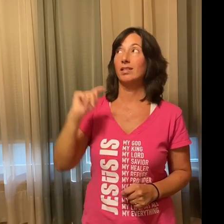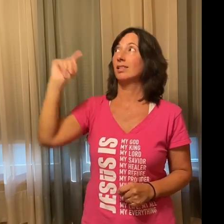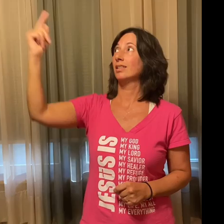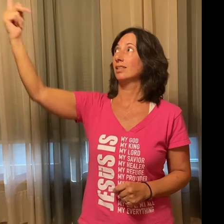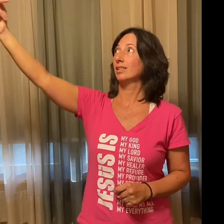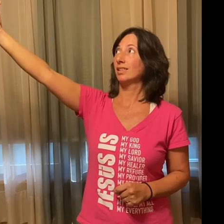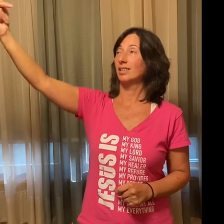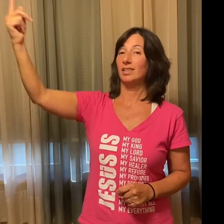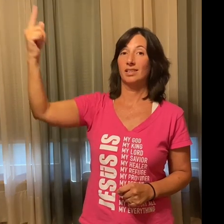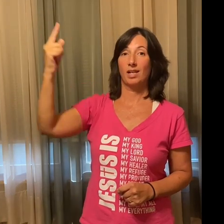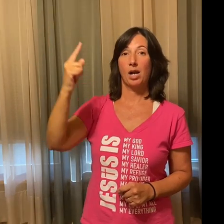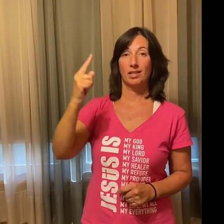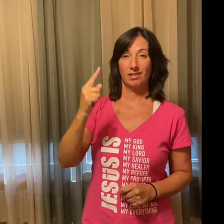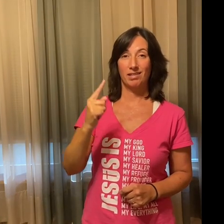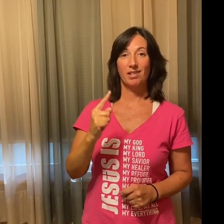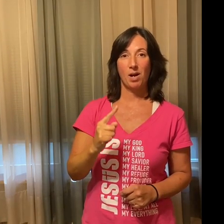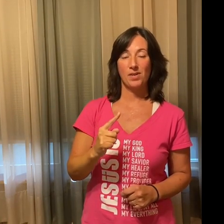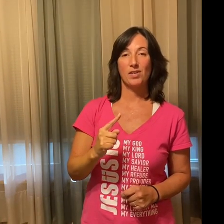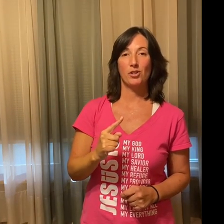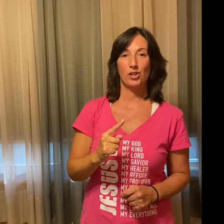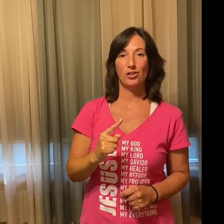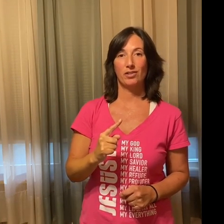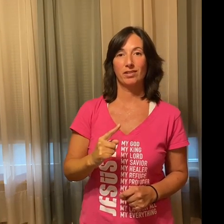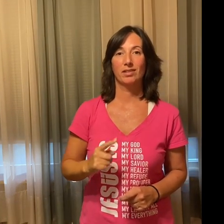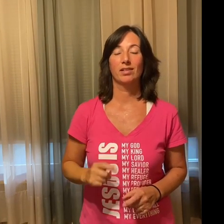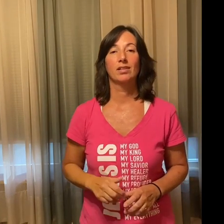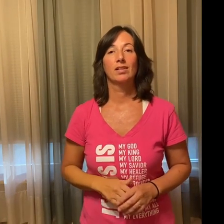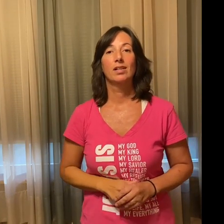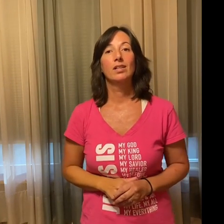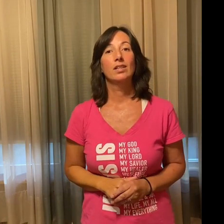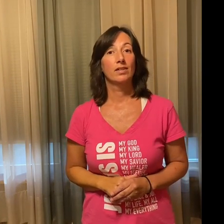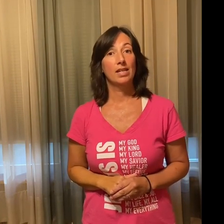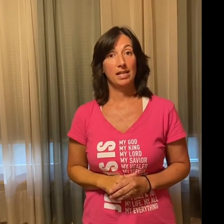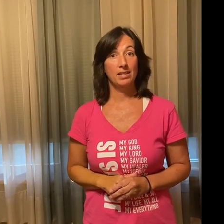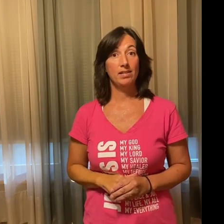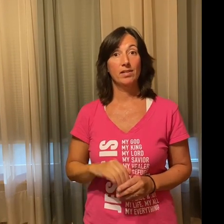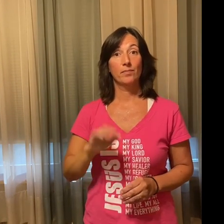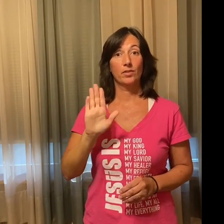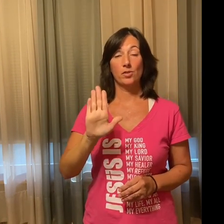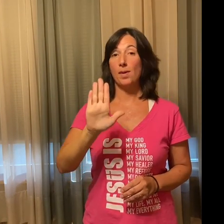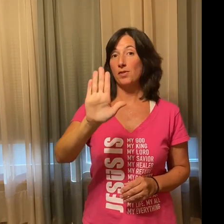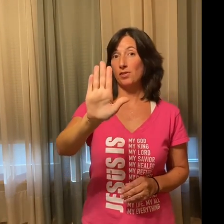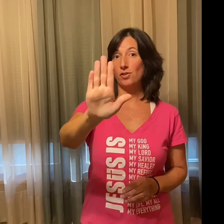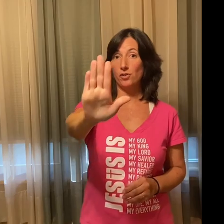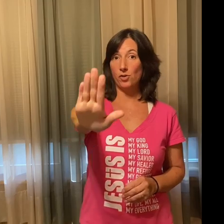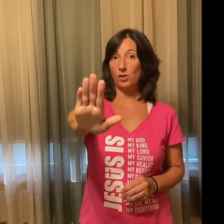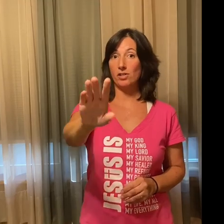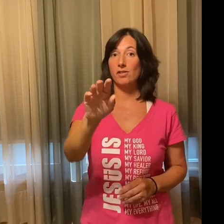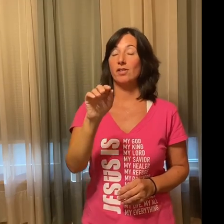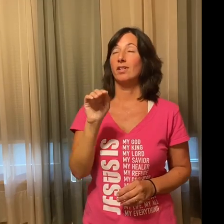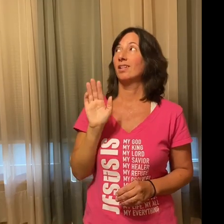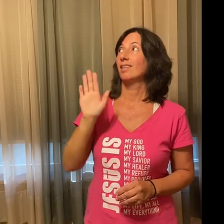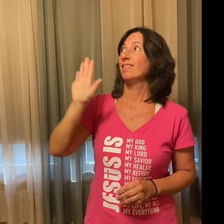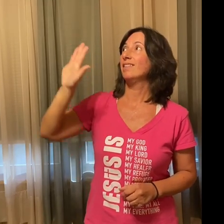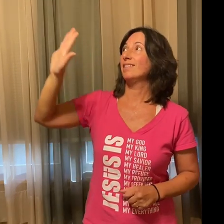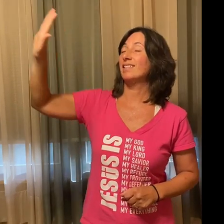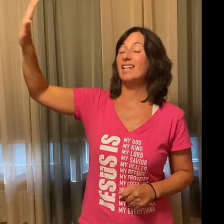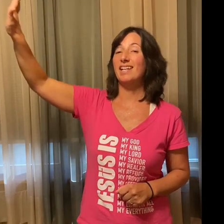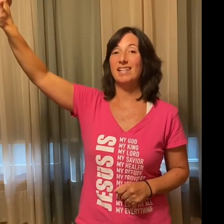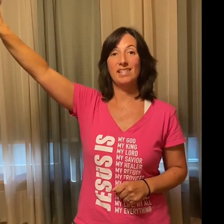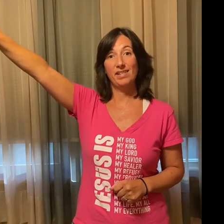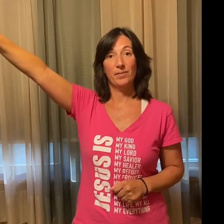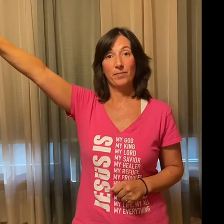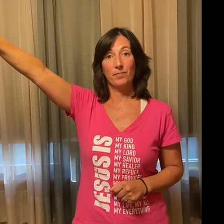us. He's coming, return. His, so remember, this is yours, this